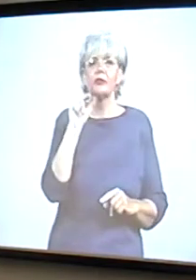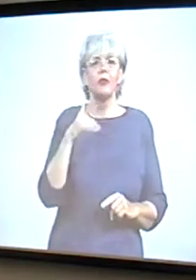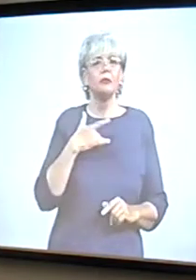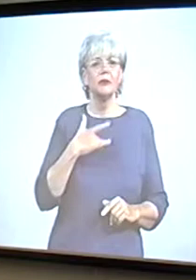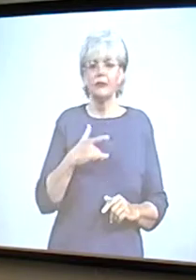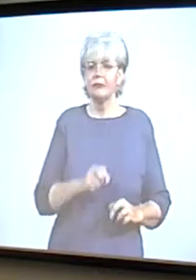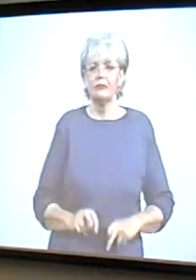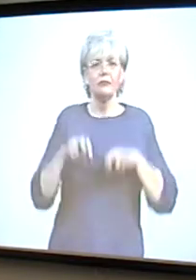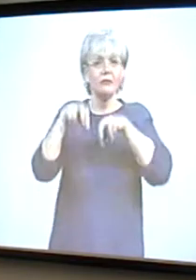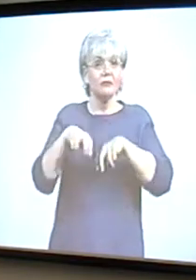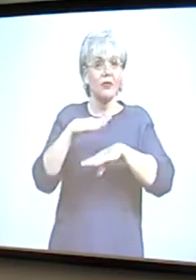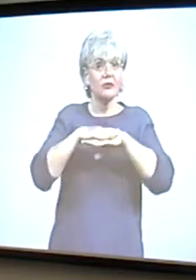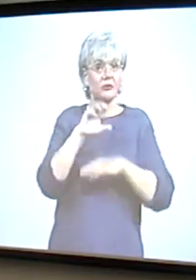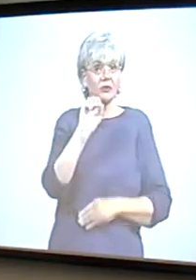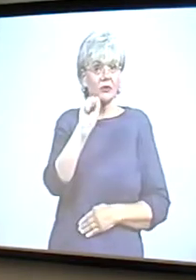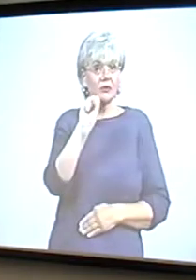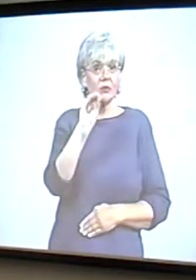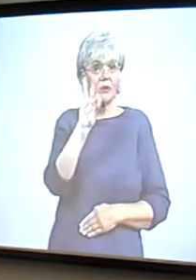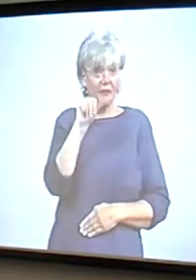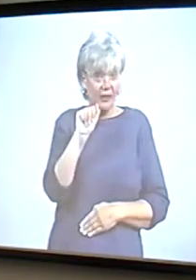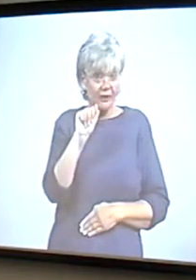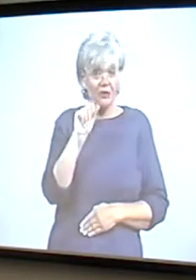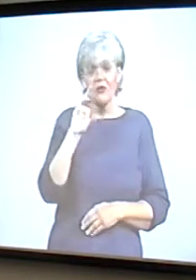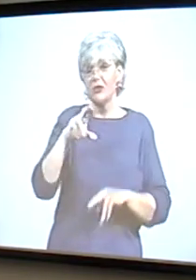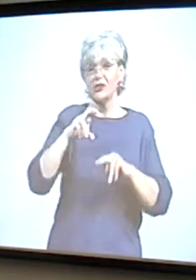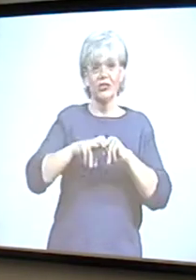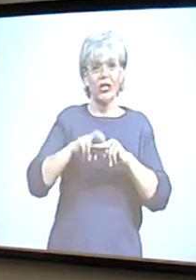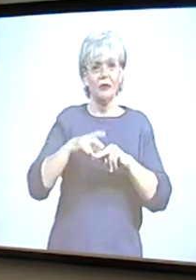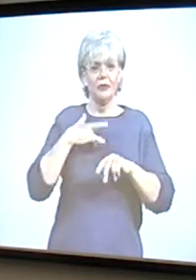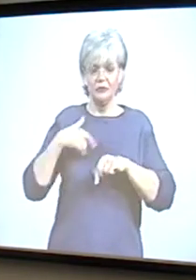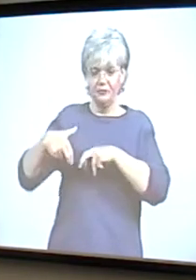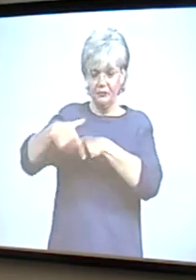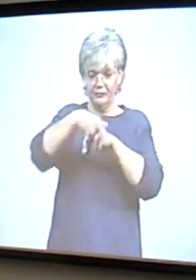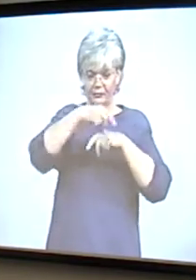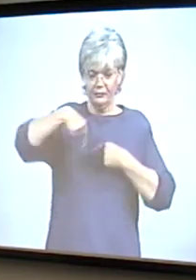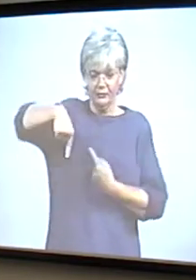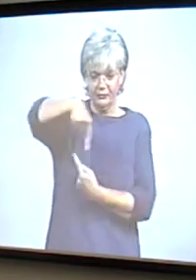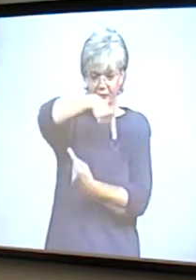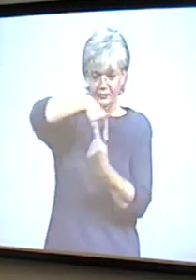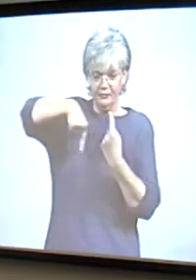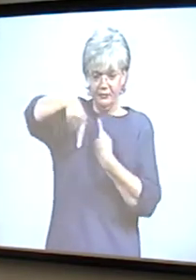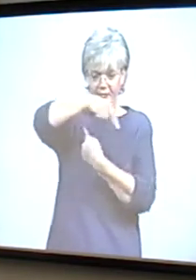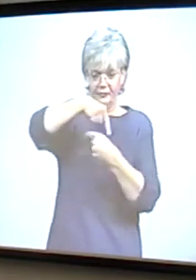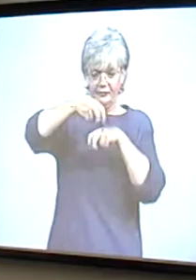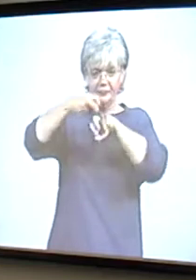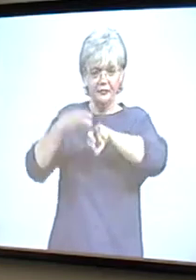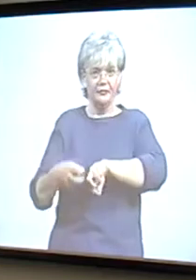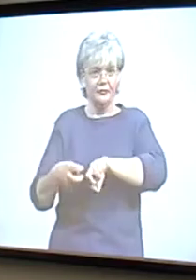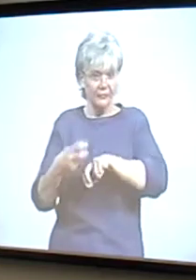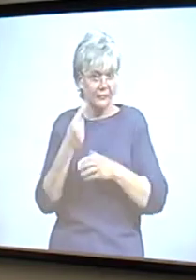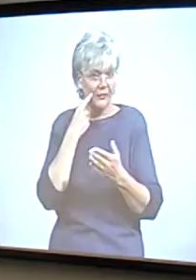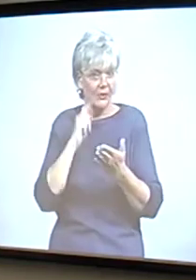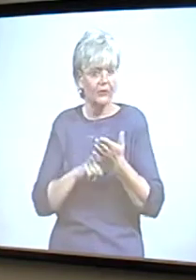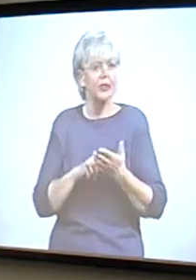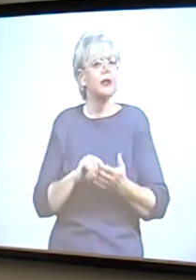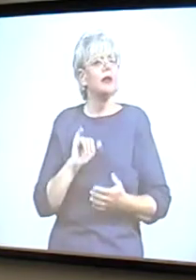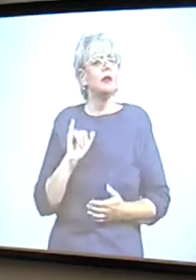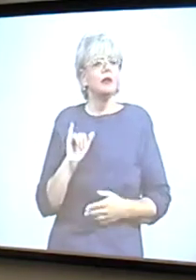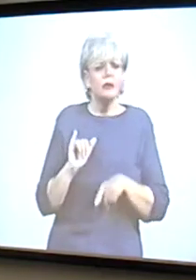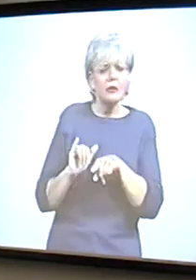a dog comes home, friends will sit on the sofa or on the chair. The dogs will start to curl up in a ball. Have you ever noticed